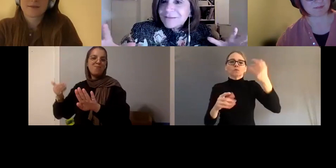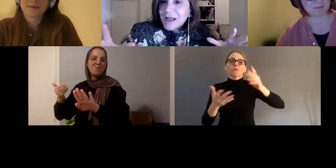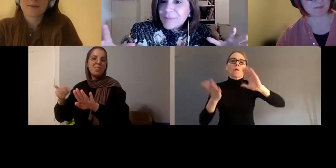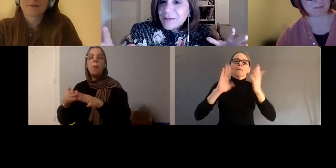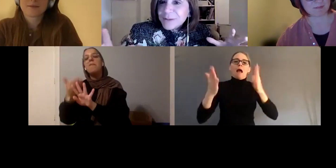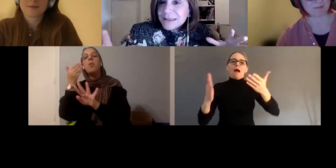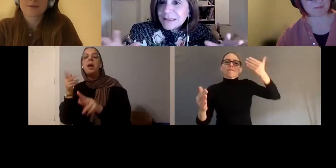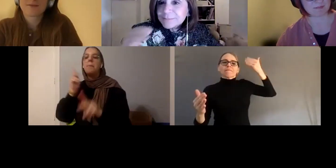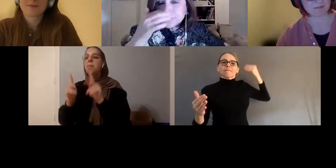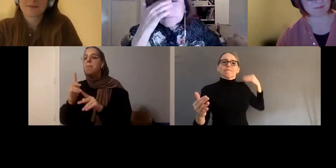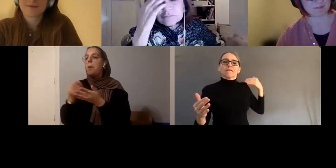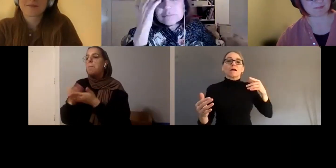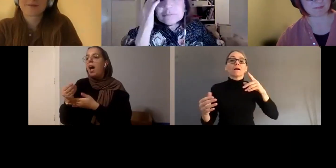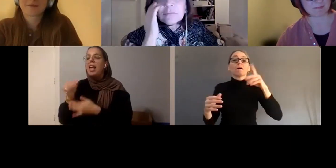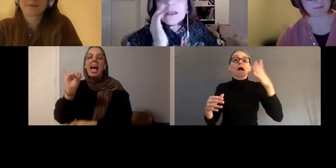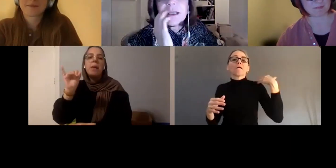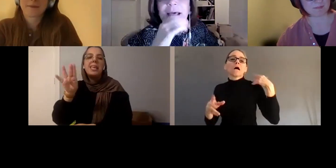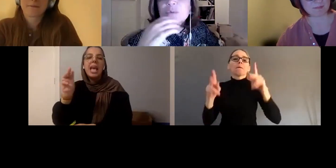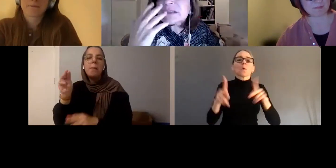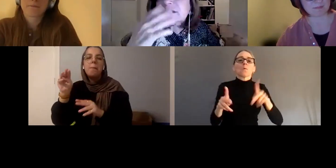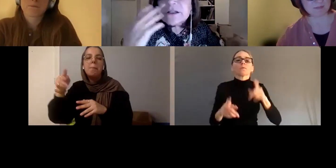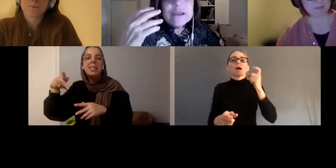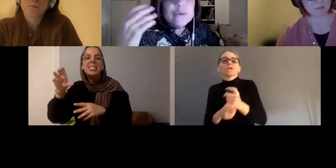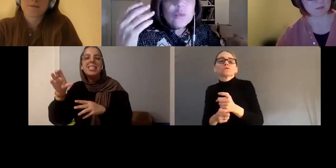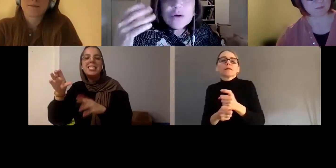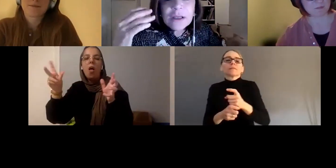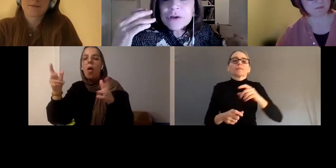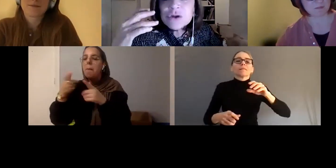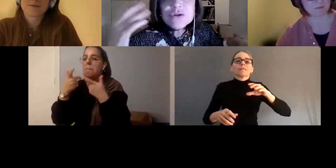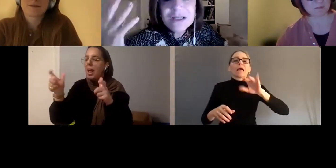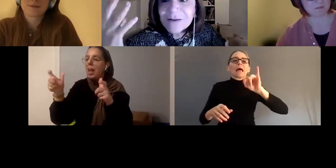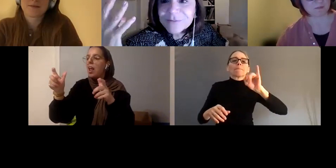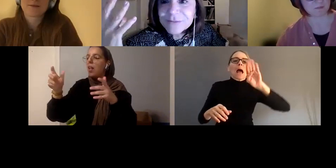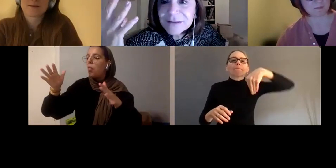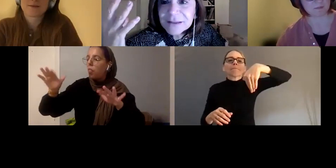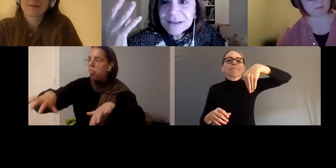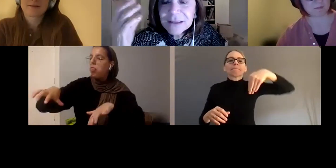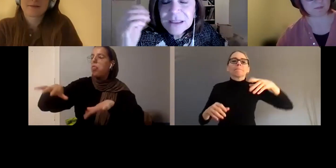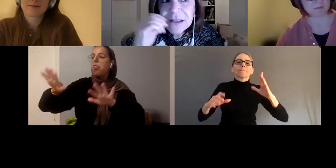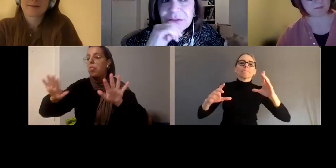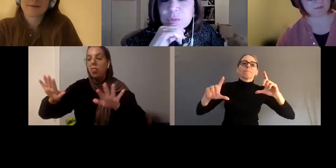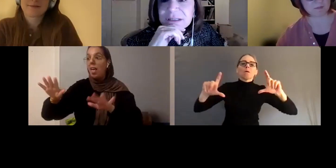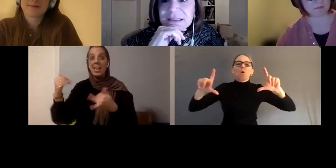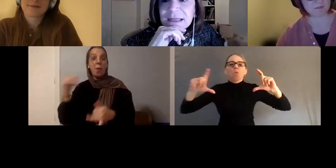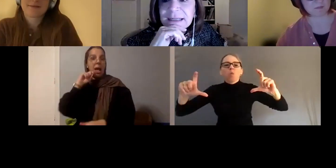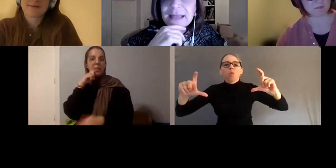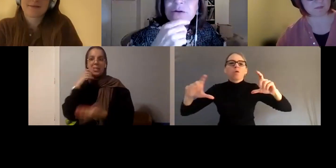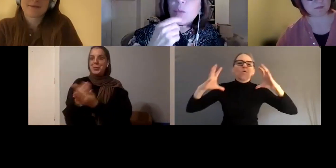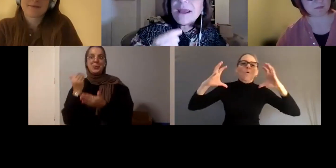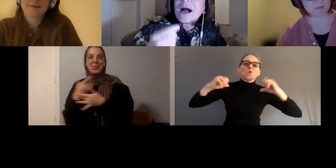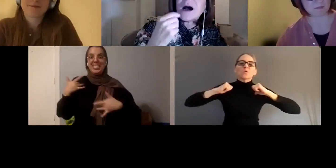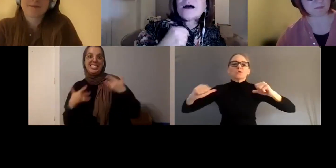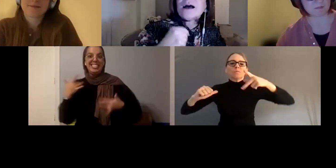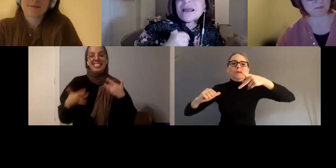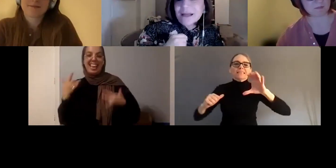clunky IBM PC. And it was clear he was working on new stuff that was exciting. And in a